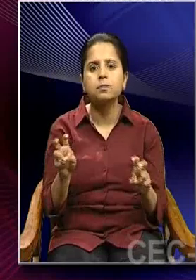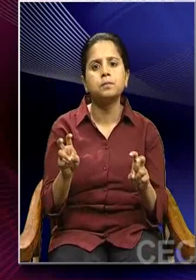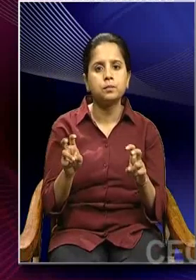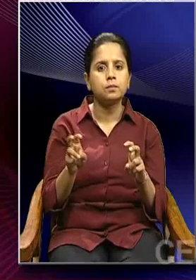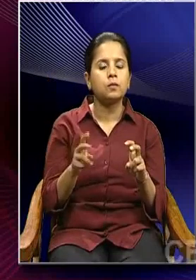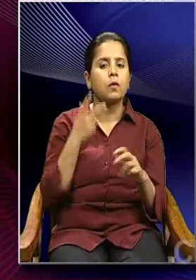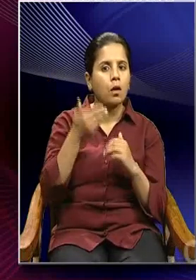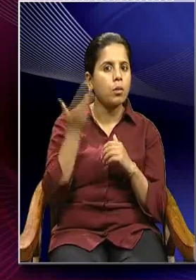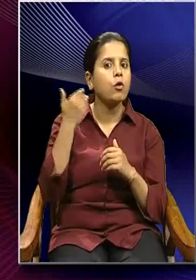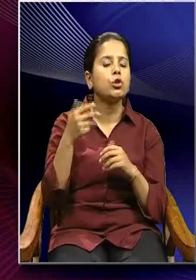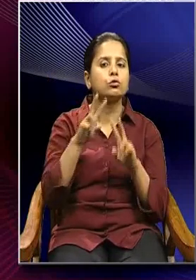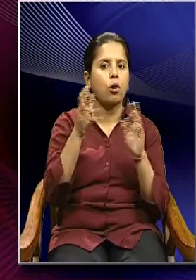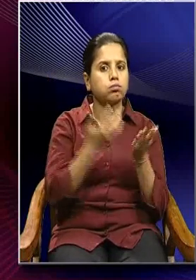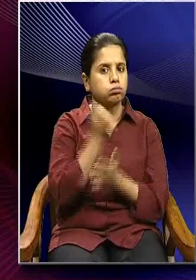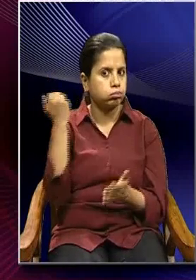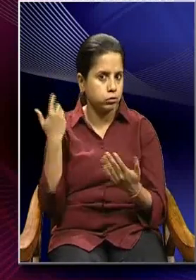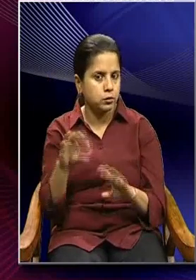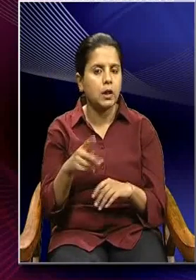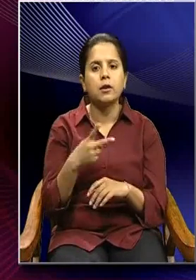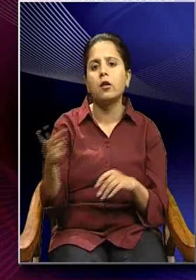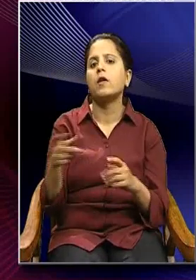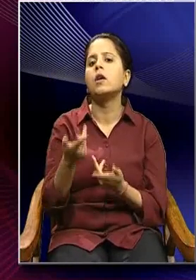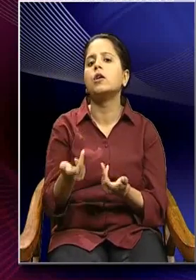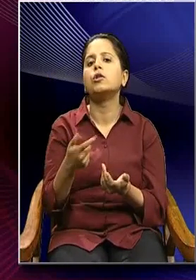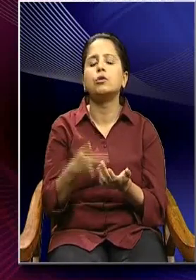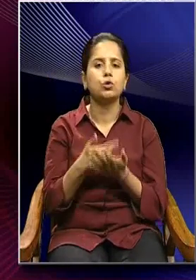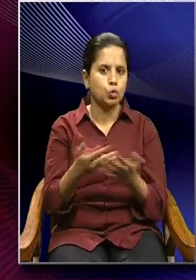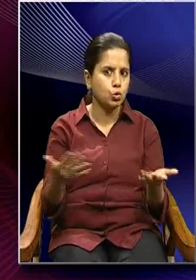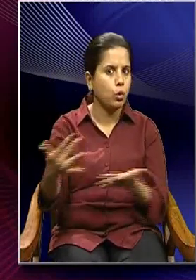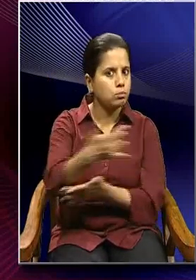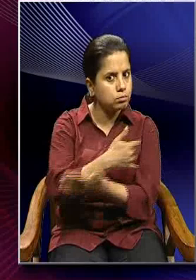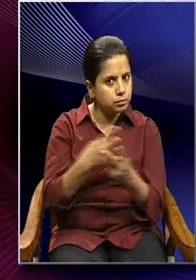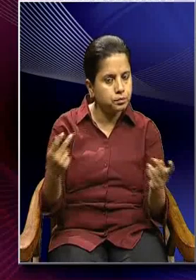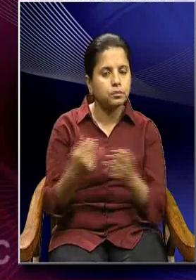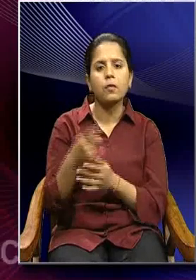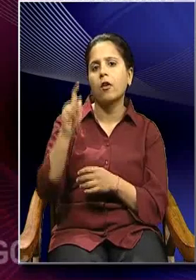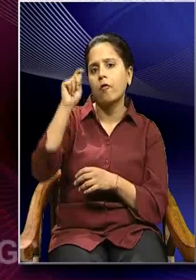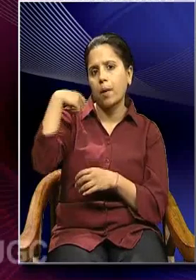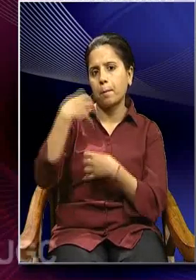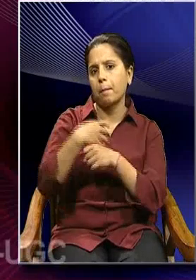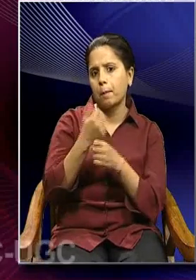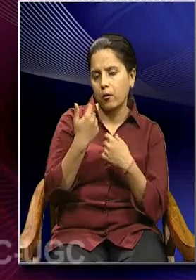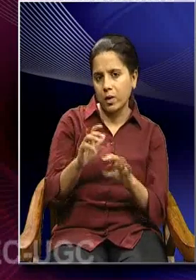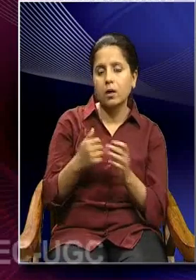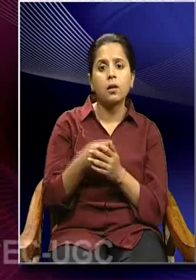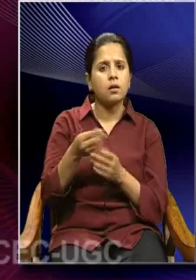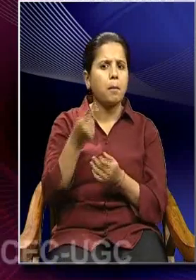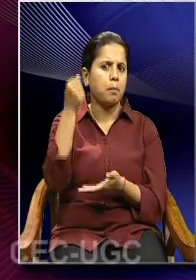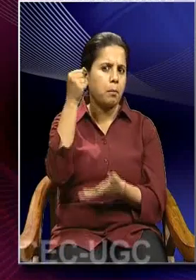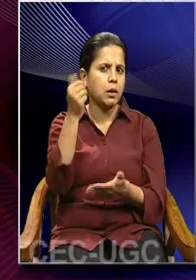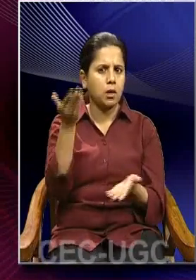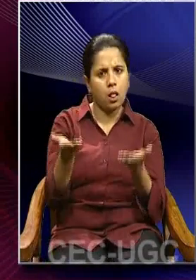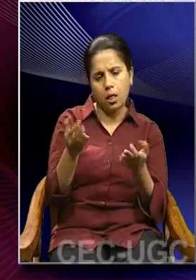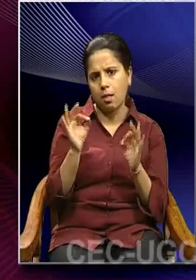in a way taken from different sources, and films they were being made on them, and films they were within the budgets as